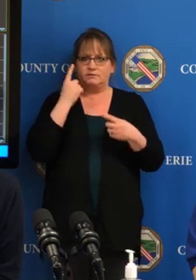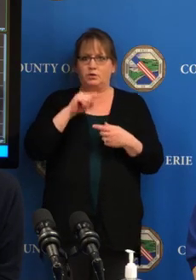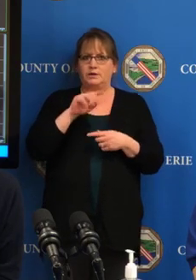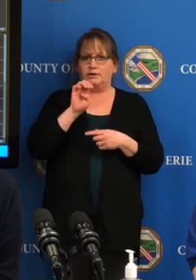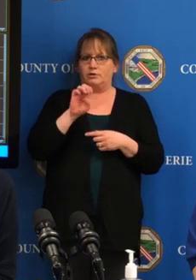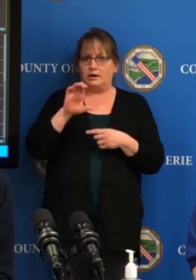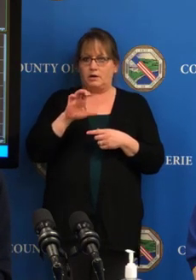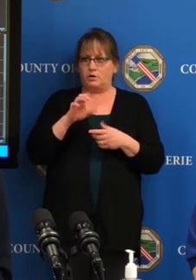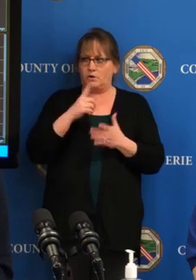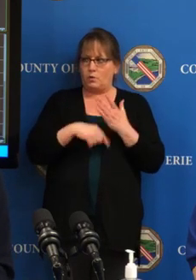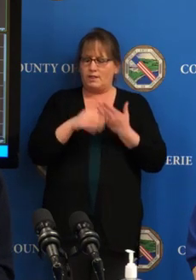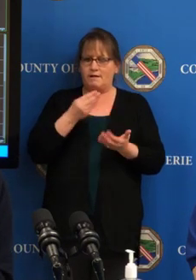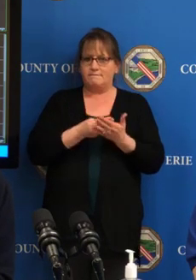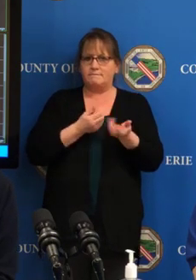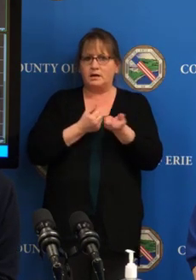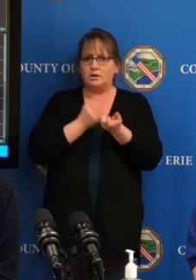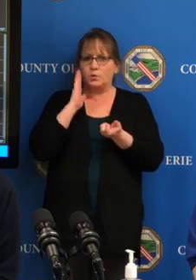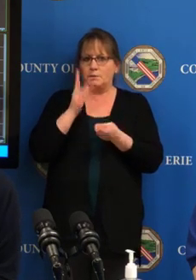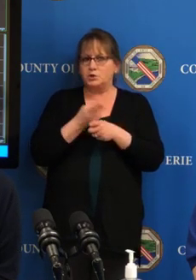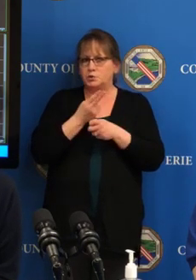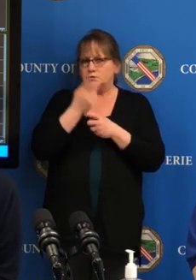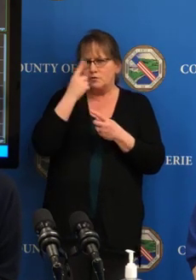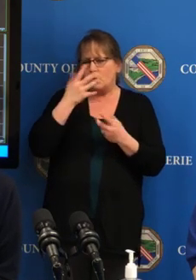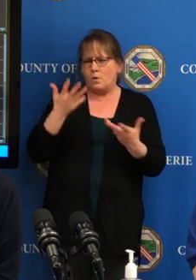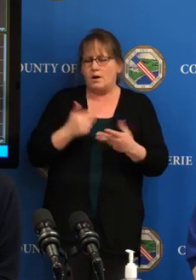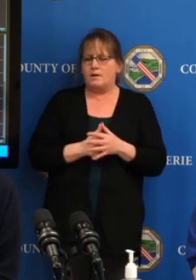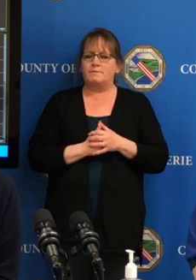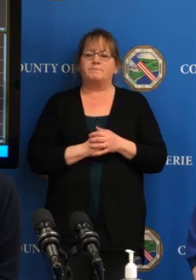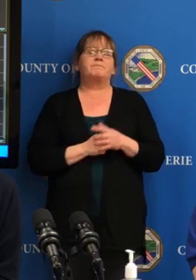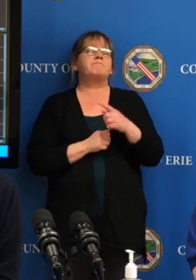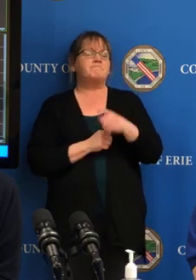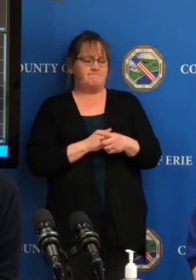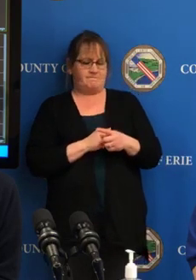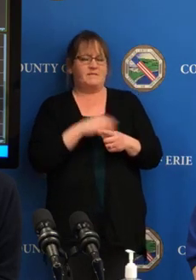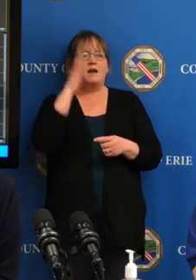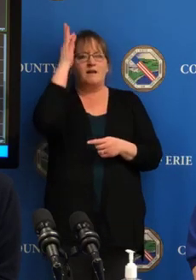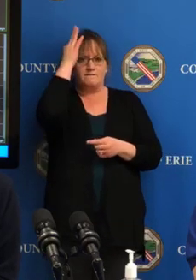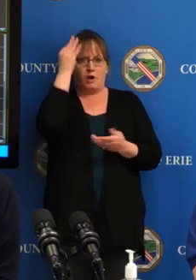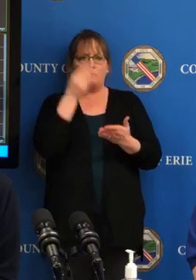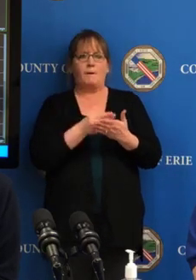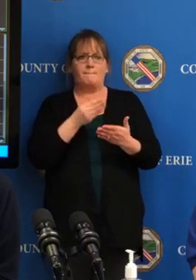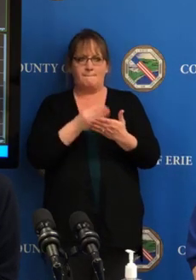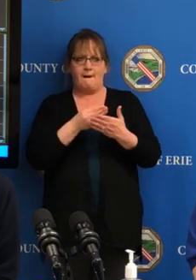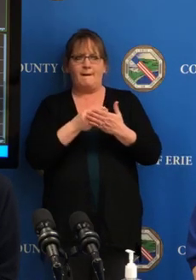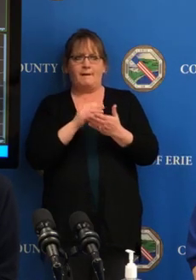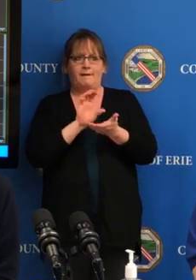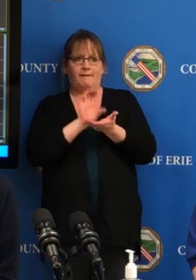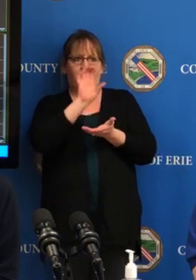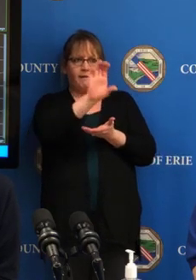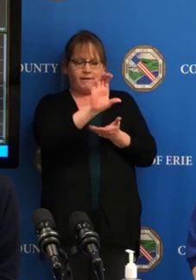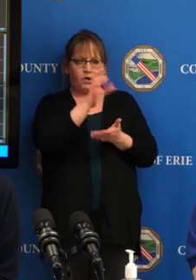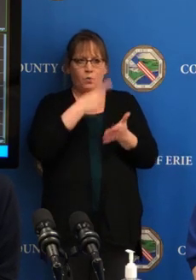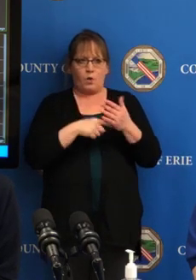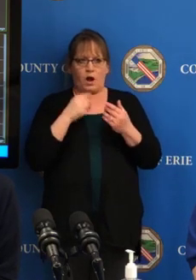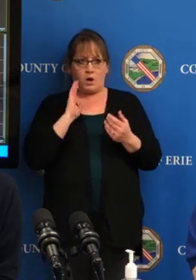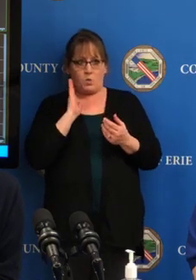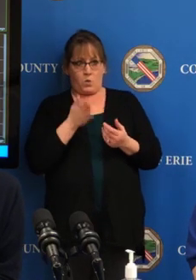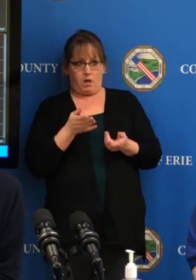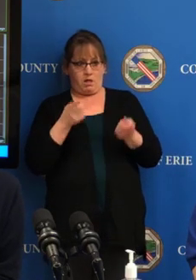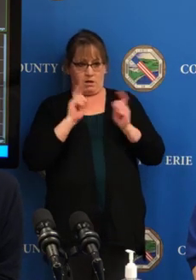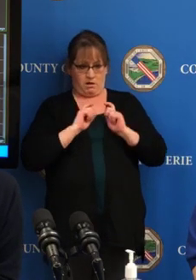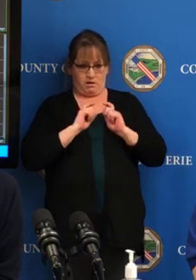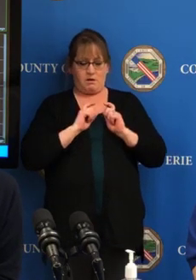what it would be used for, things along those lines? The questions in regards to the federal stimulus package and what will be coming to Erie County, if